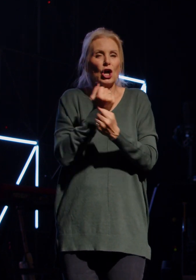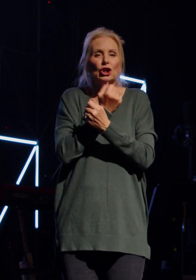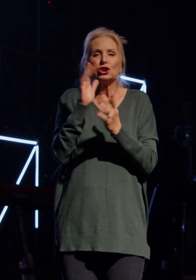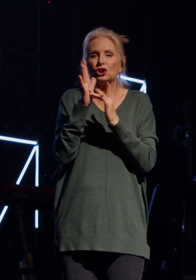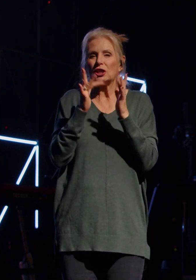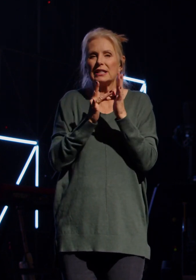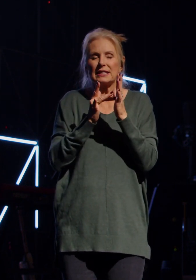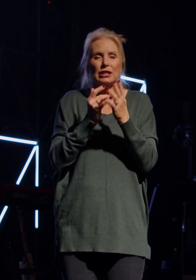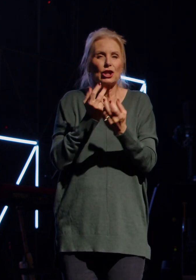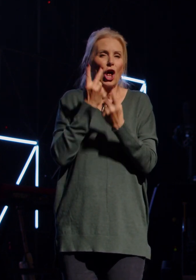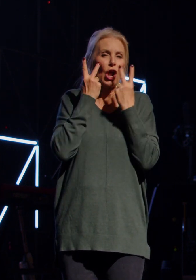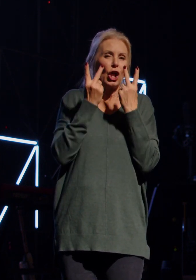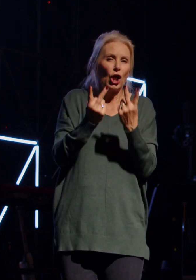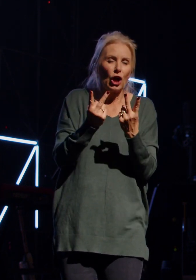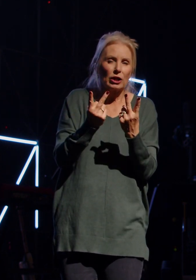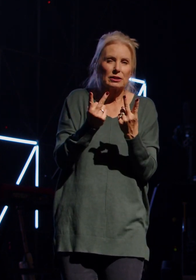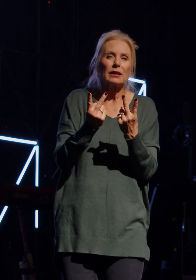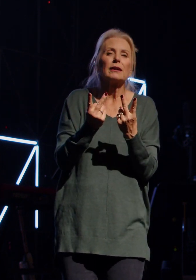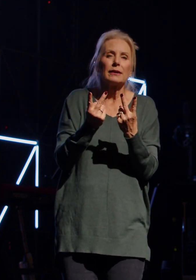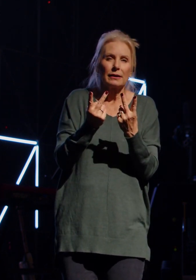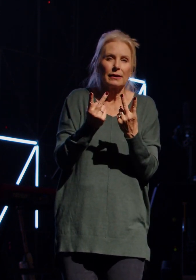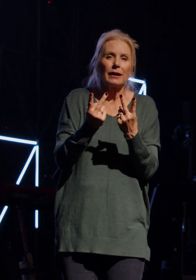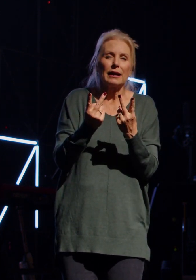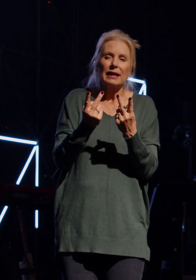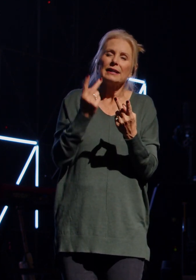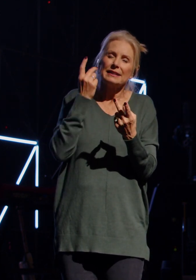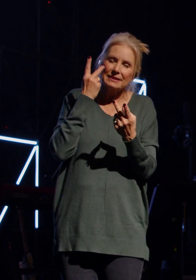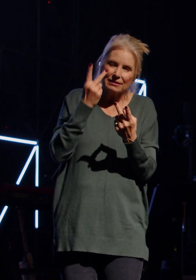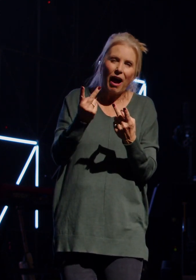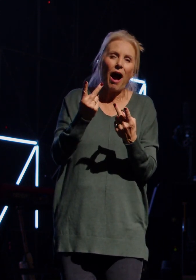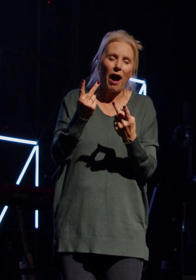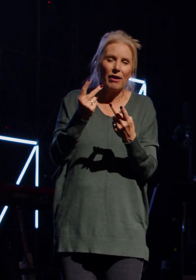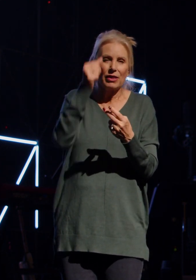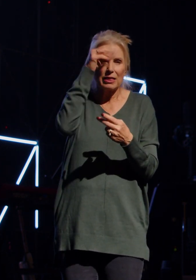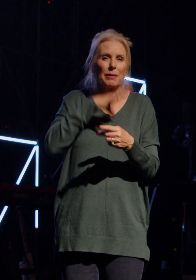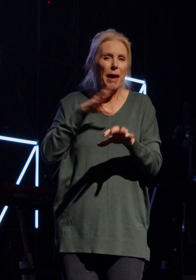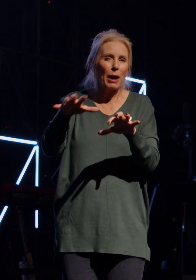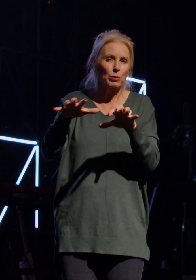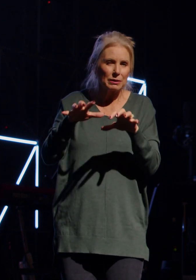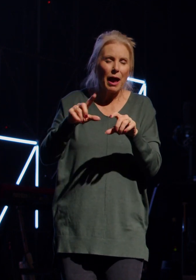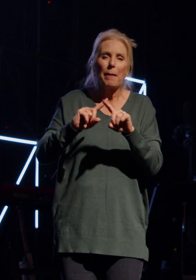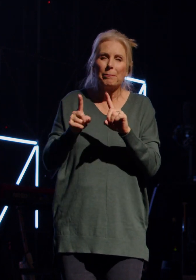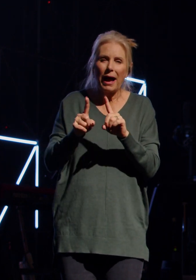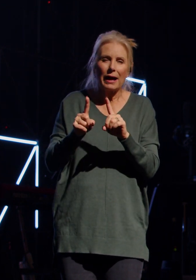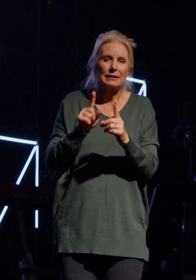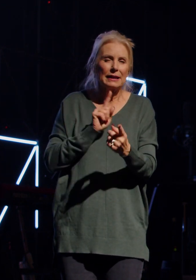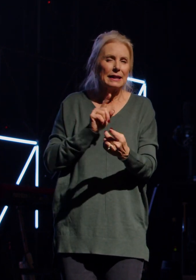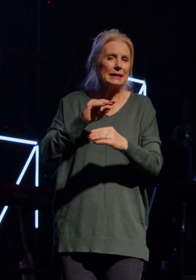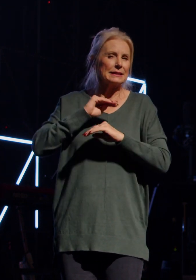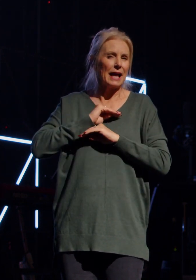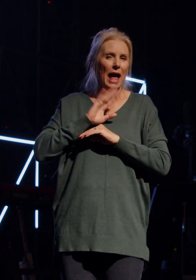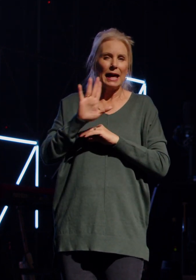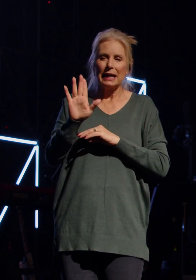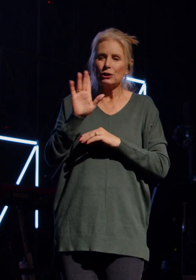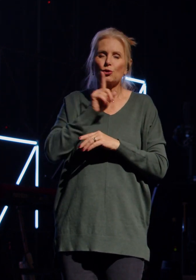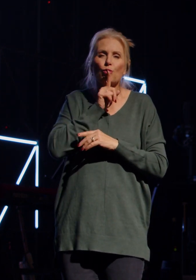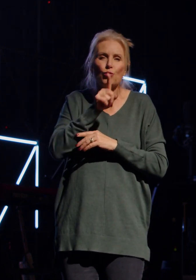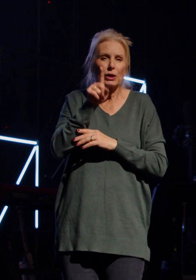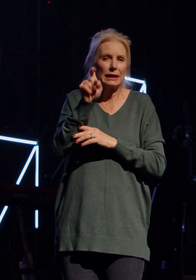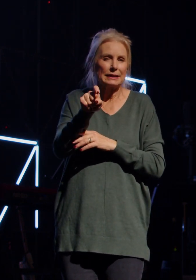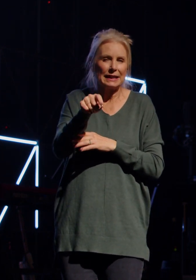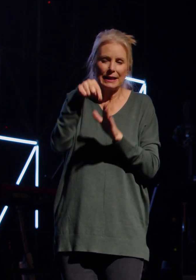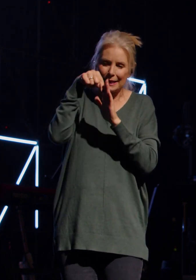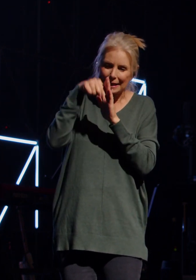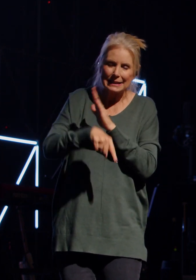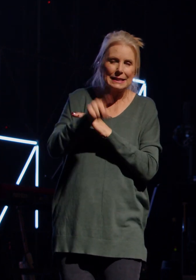past his surface need and met his deeper need. He looked past the man's immediate need and met his real need.